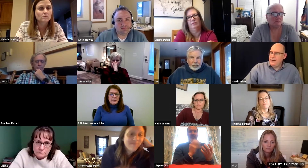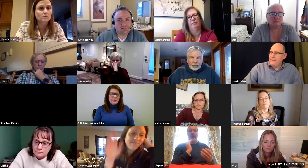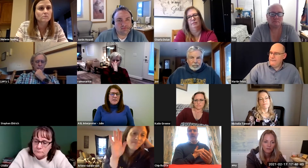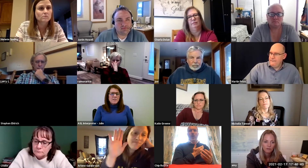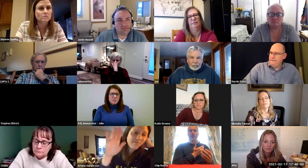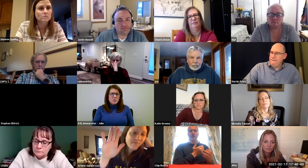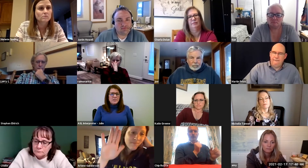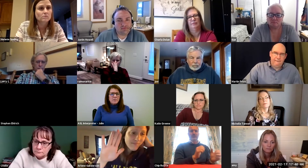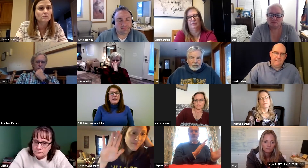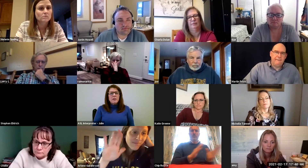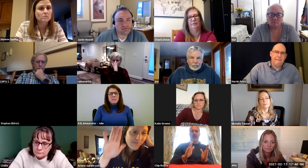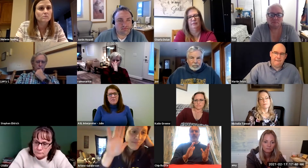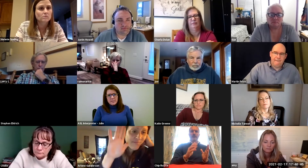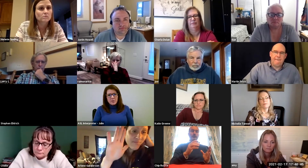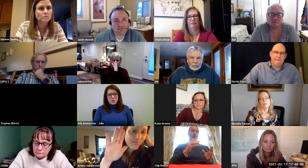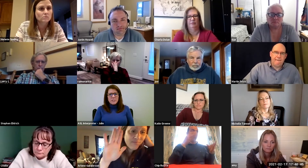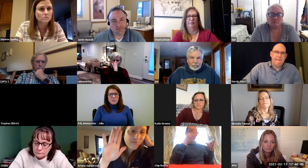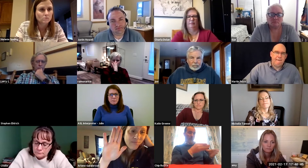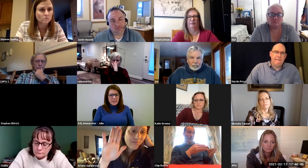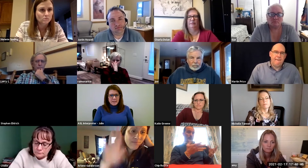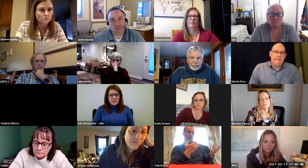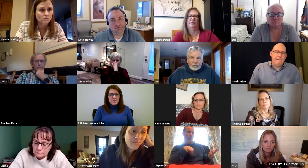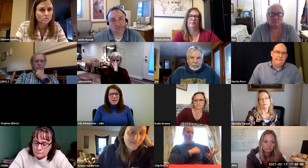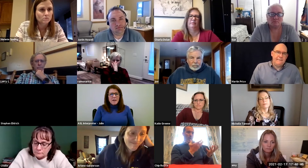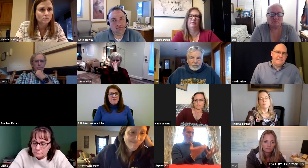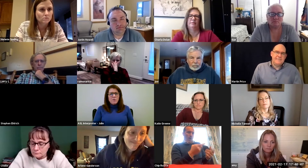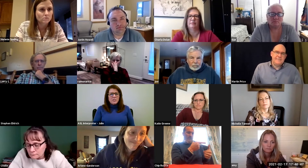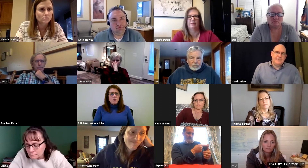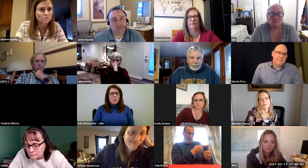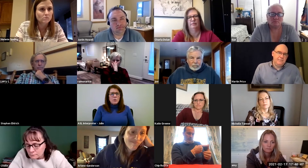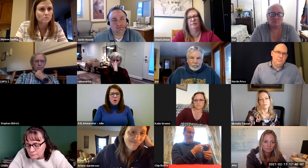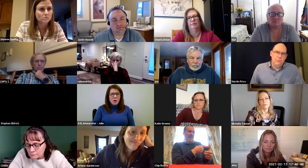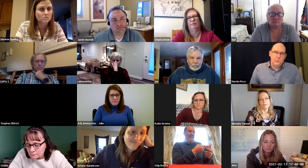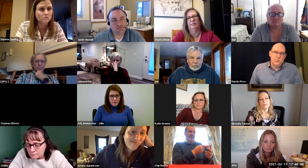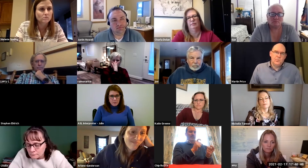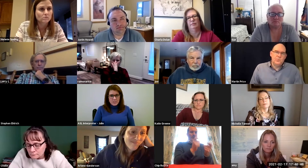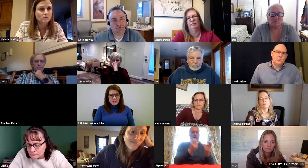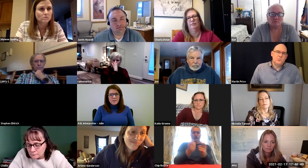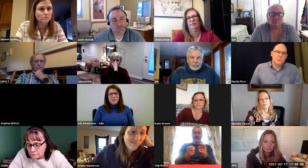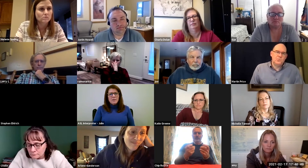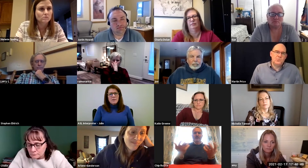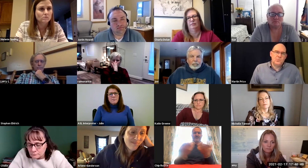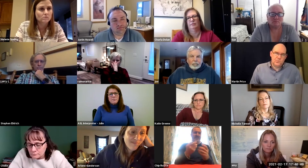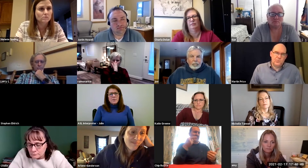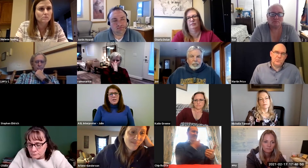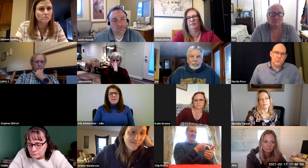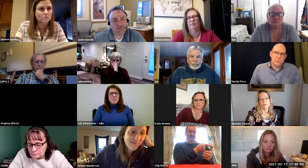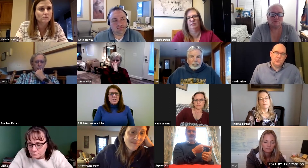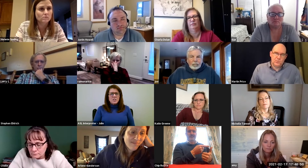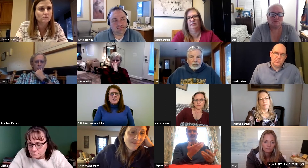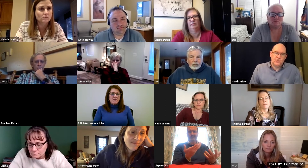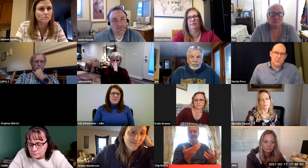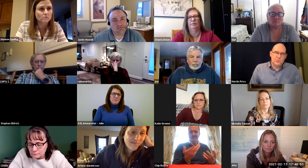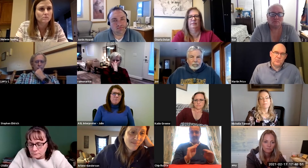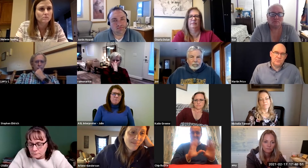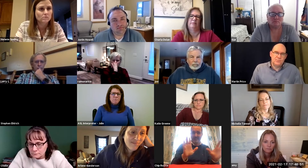as and make sure that the bylaws fit our strategic plan and focus on what we want first and then